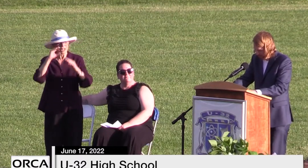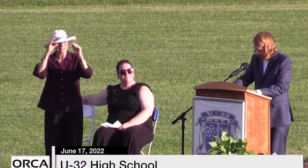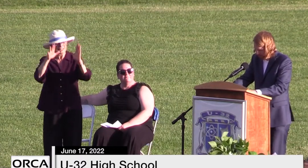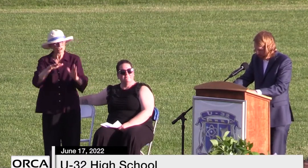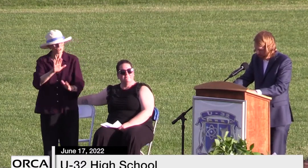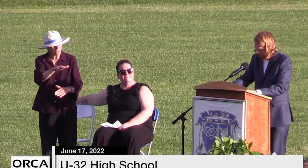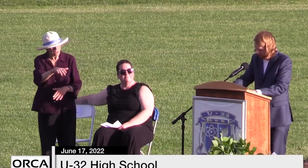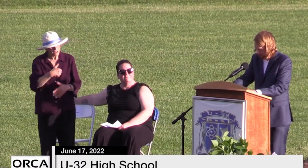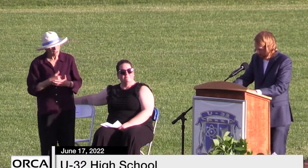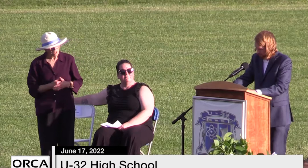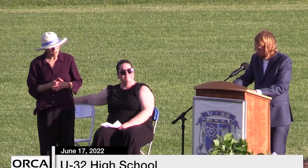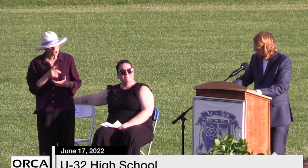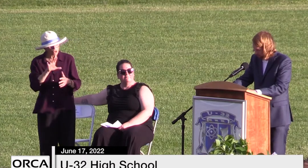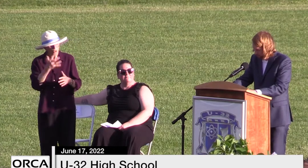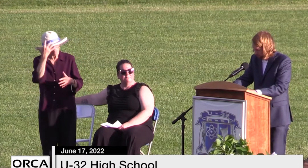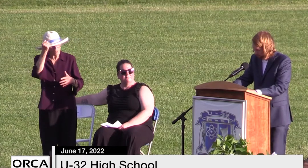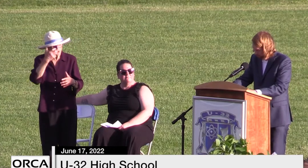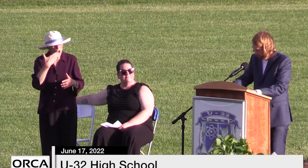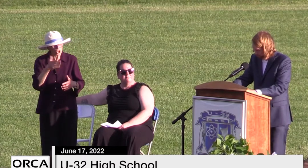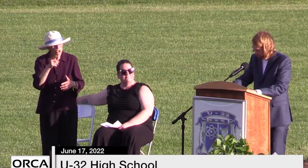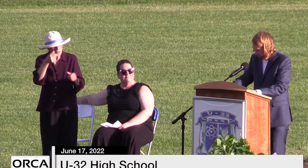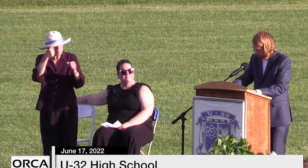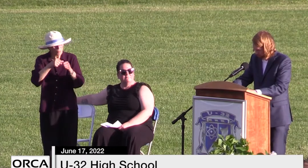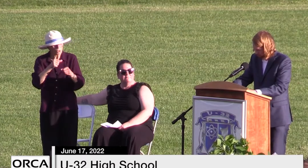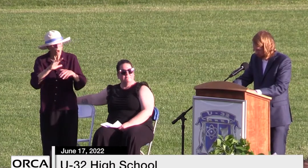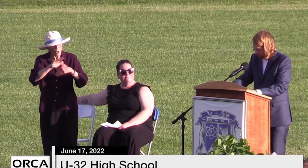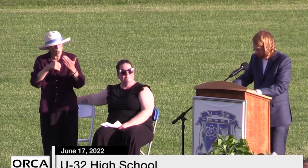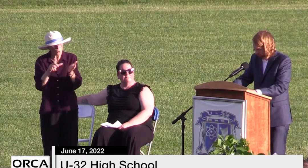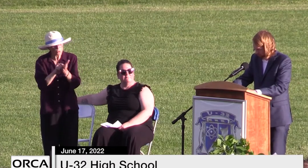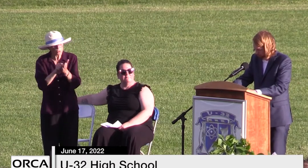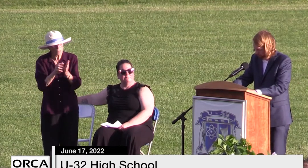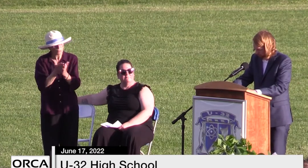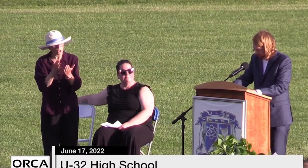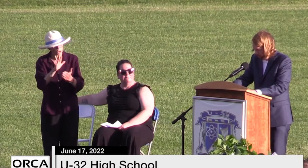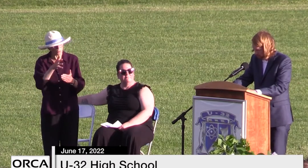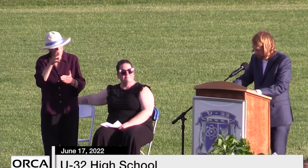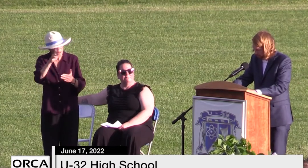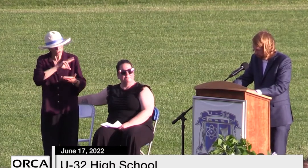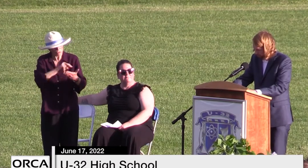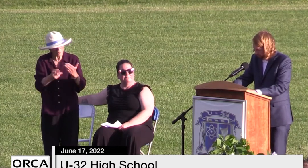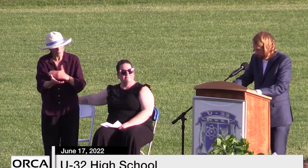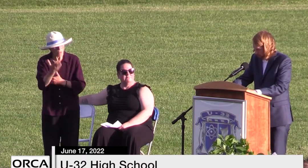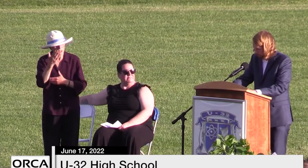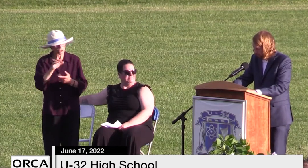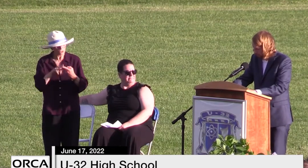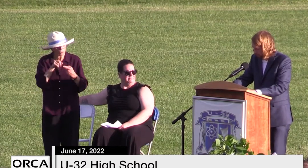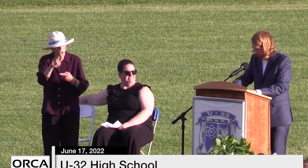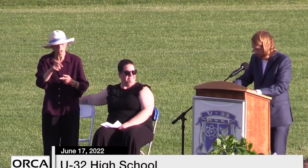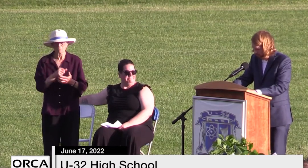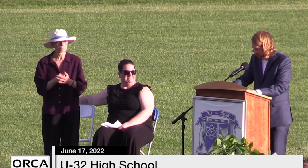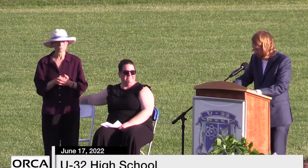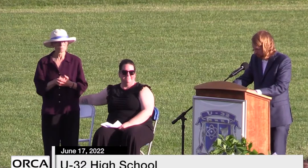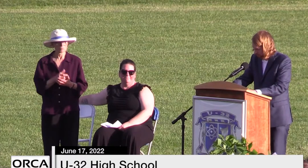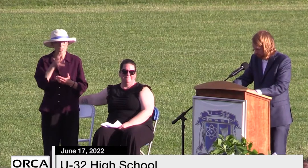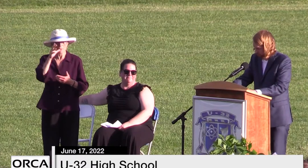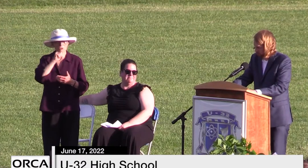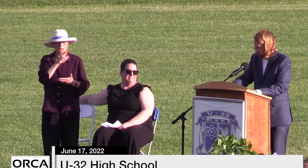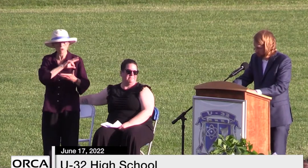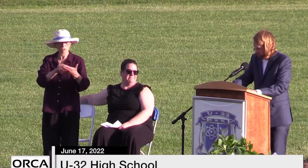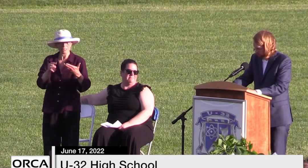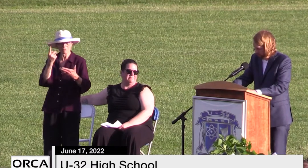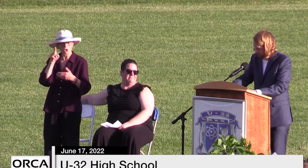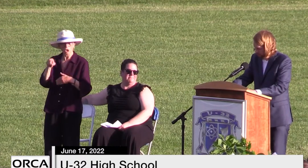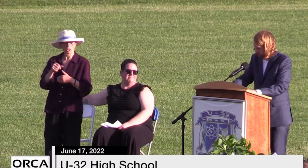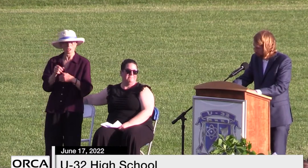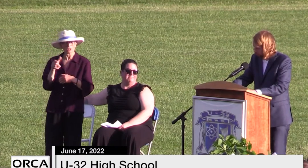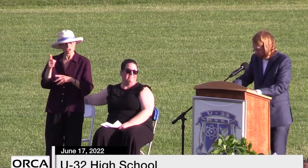commented on how good of a memory she had, for she remembered the whole newspaper her parents read to her that morning. Well, her parents didn't read her that newspaper.